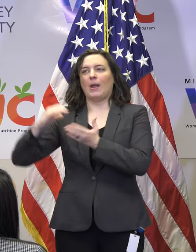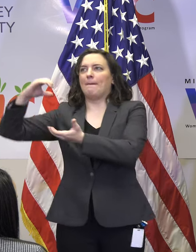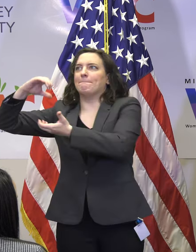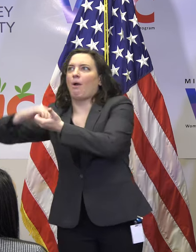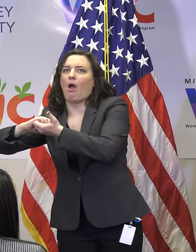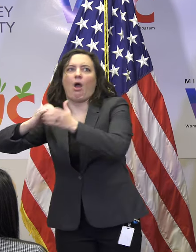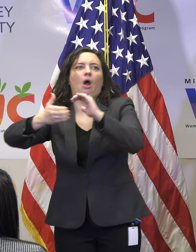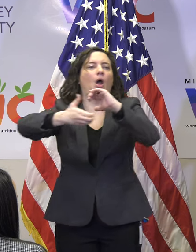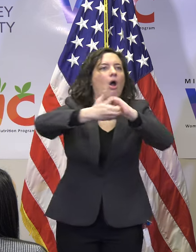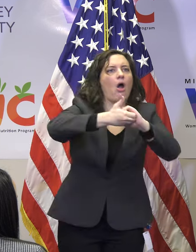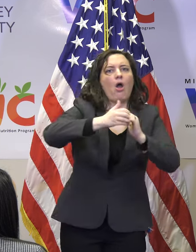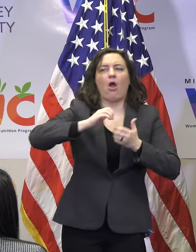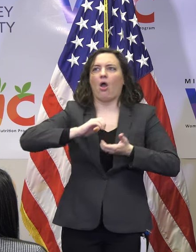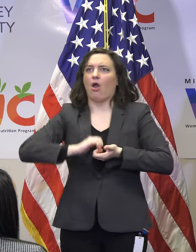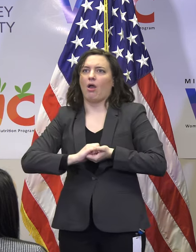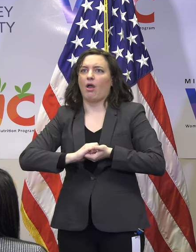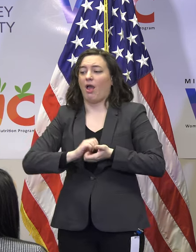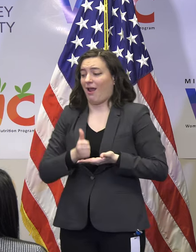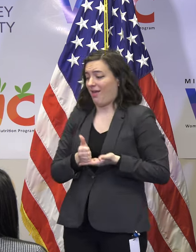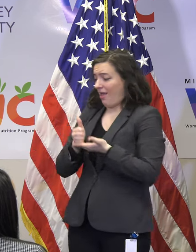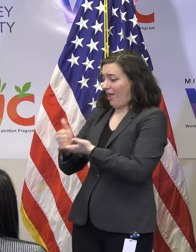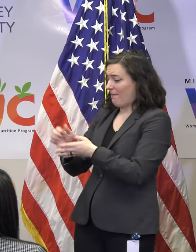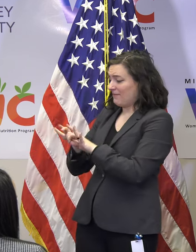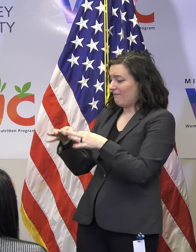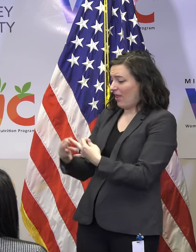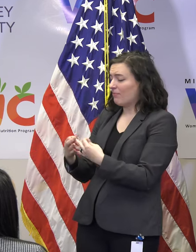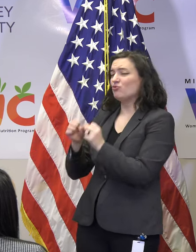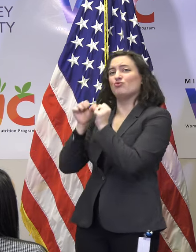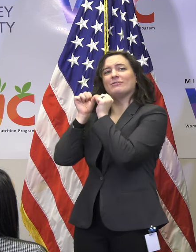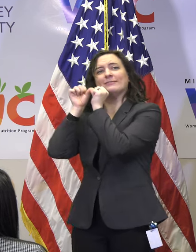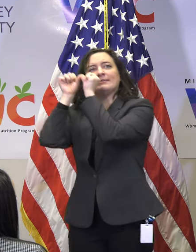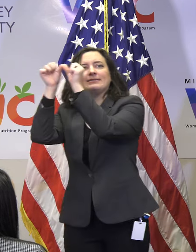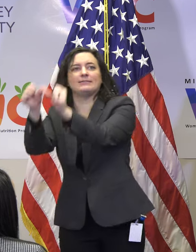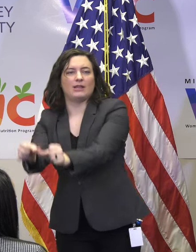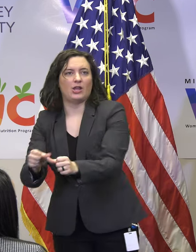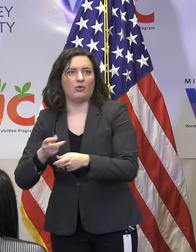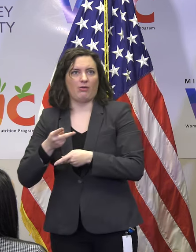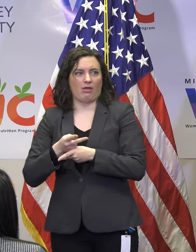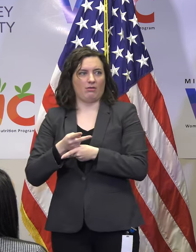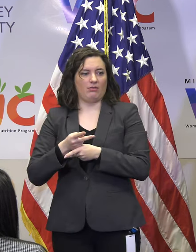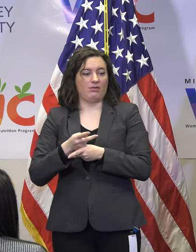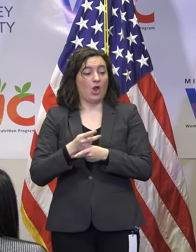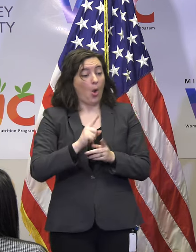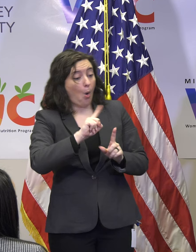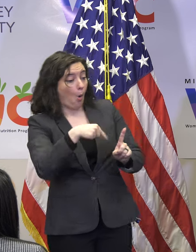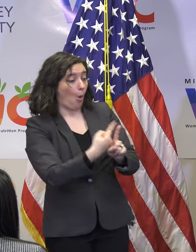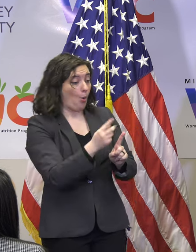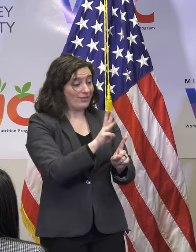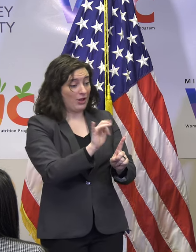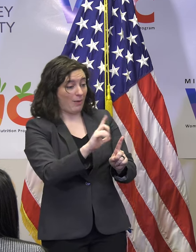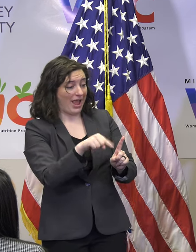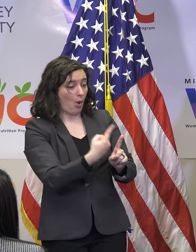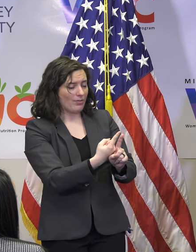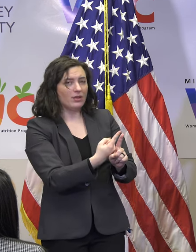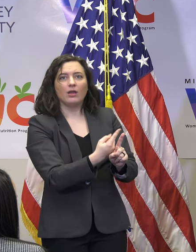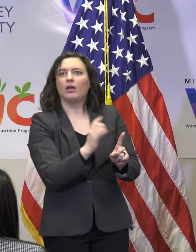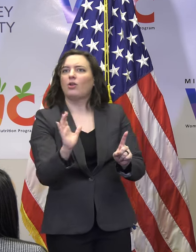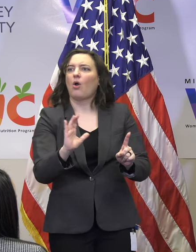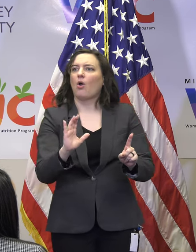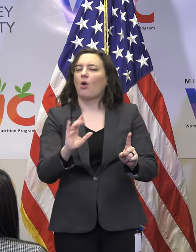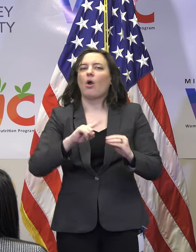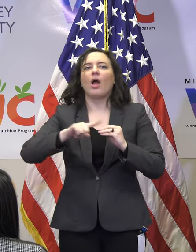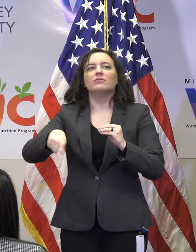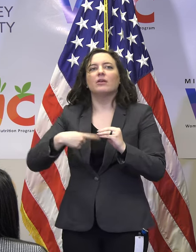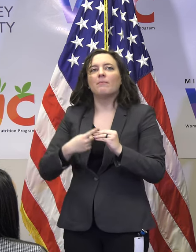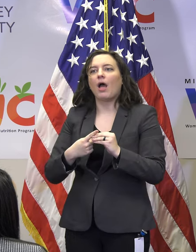to understand the continuum of care that's available. It's not just about WIC, it's about the Supplemental Nutrition Assistance